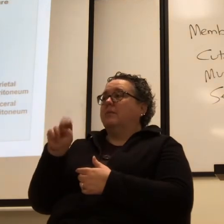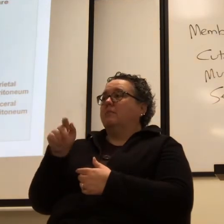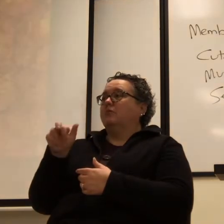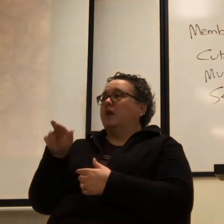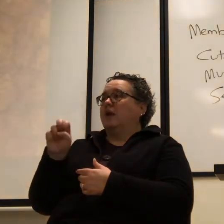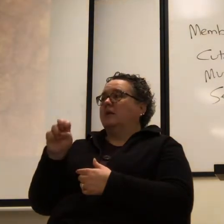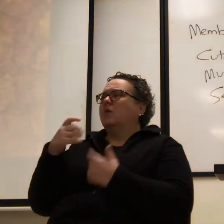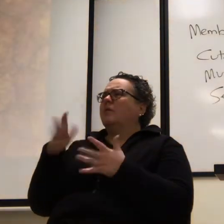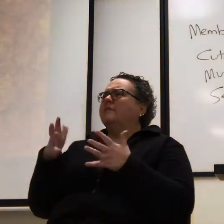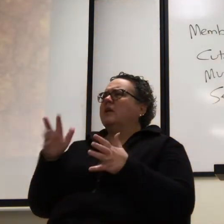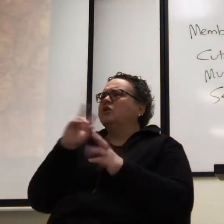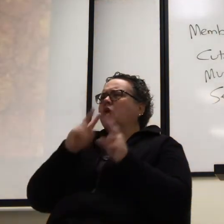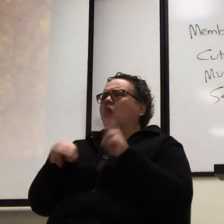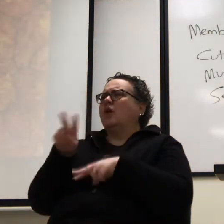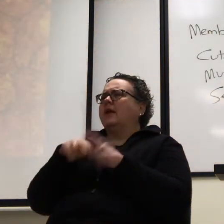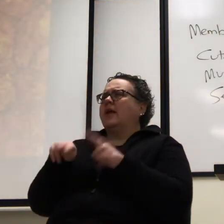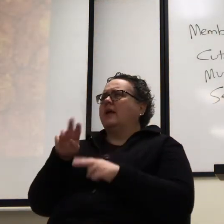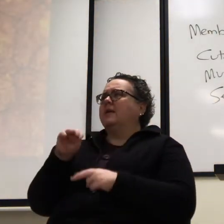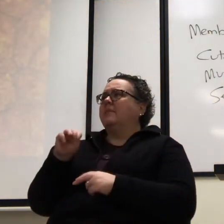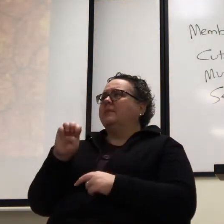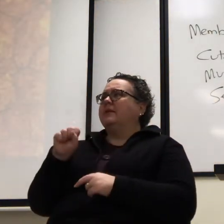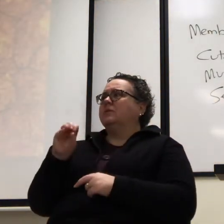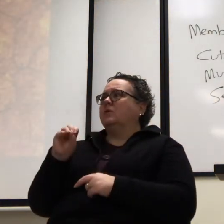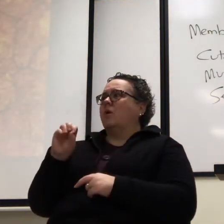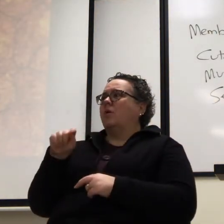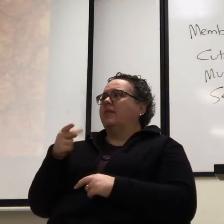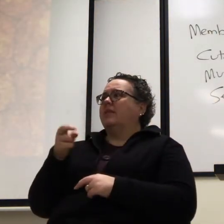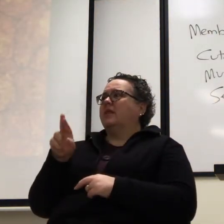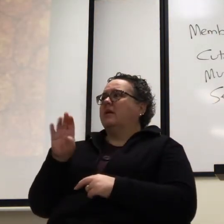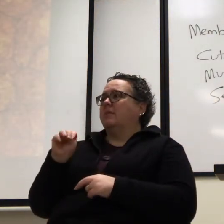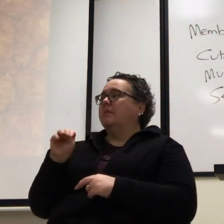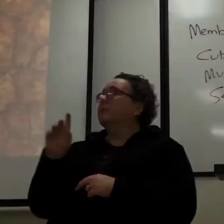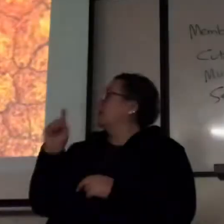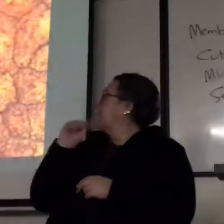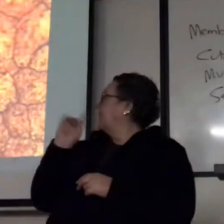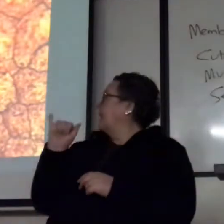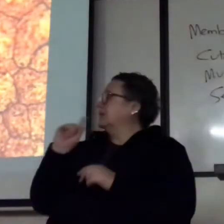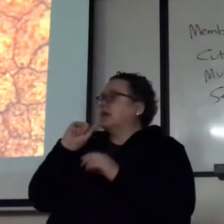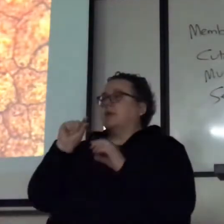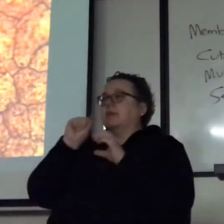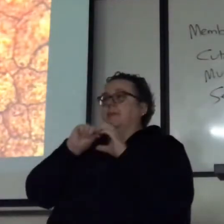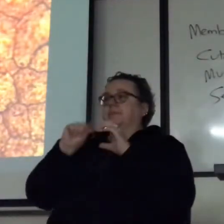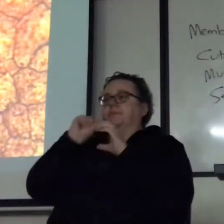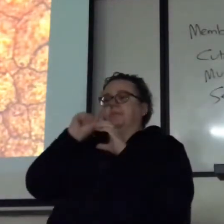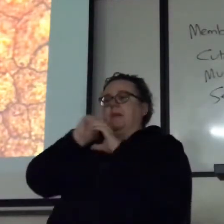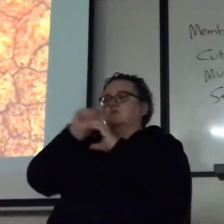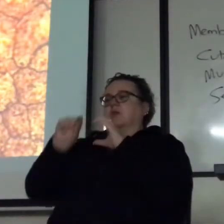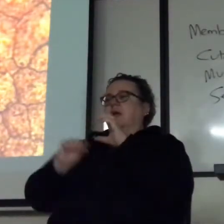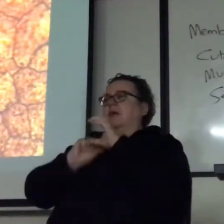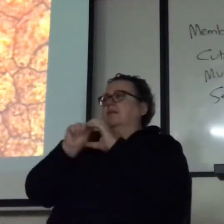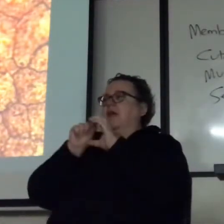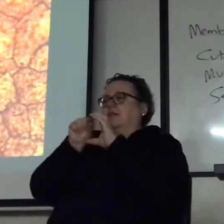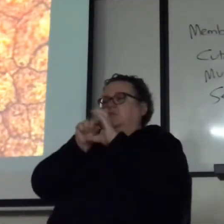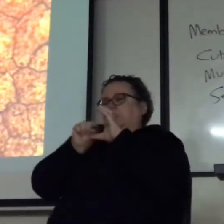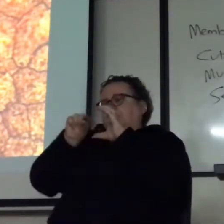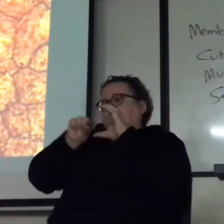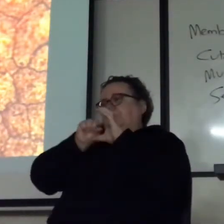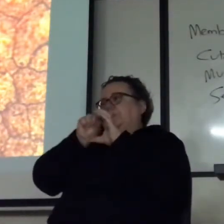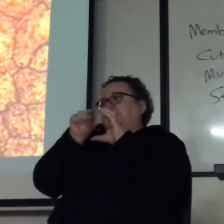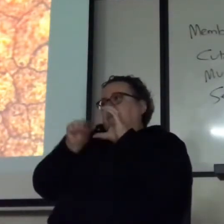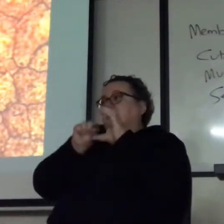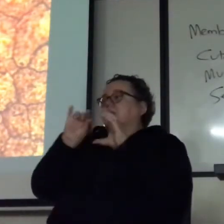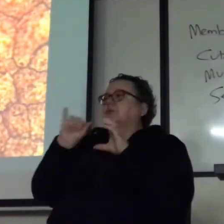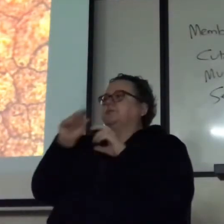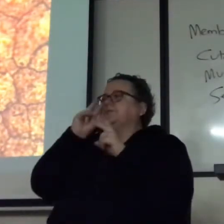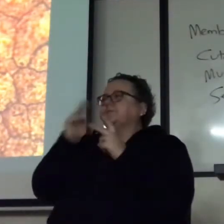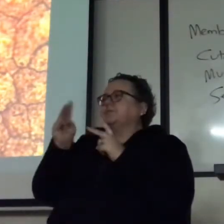mesothelium. That is the serous membrane that lines the peritoneum. We looked at this before. Okay, and that's